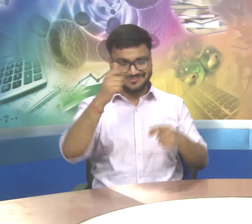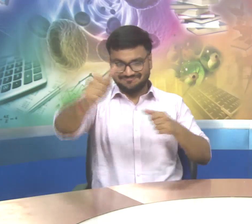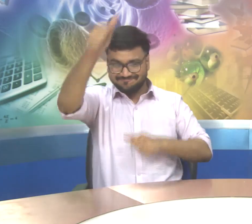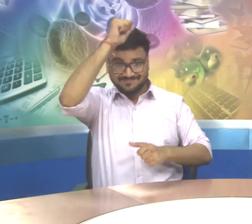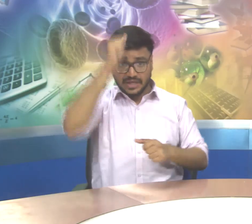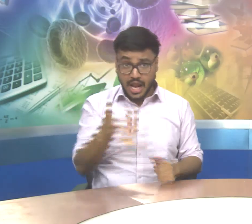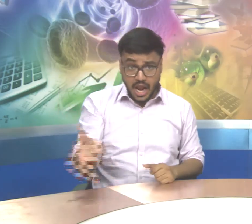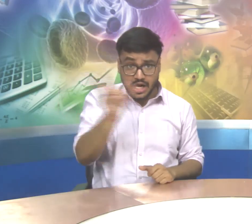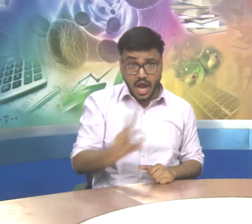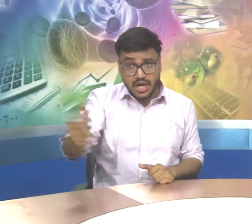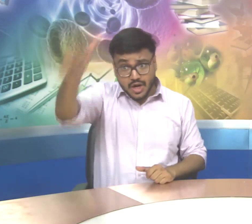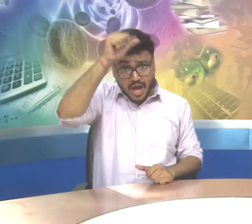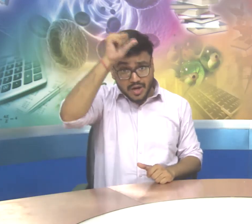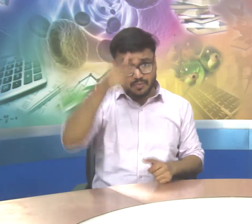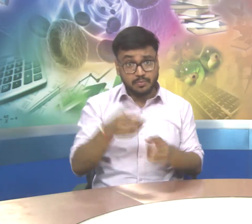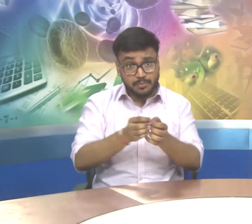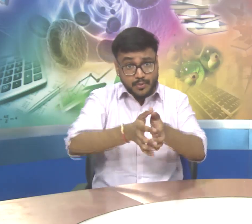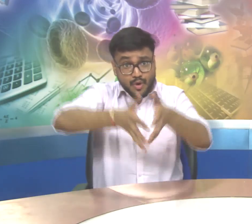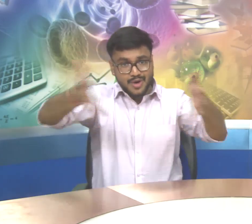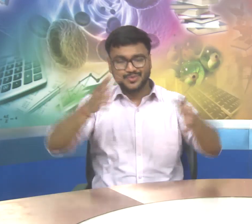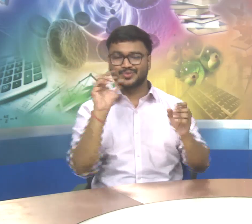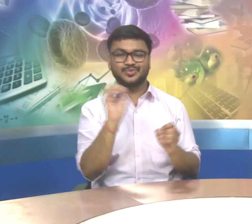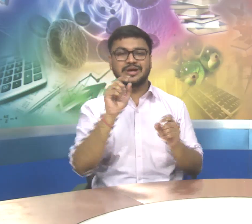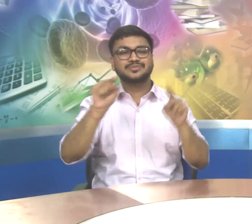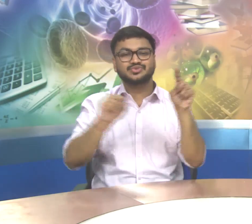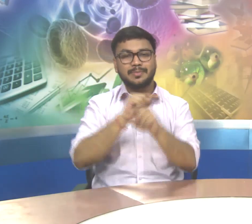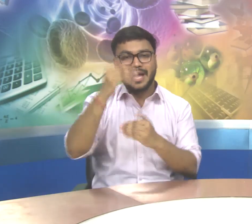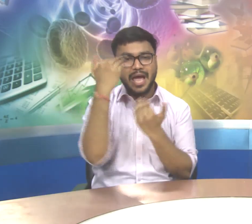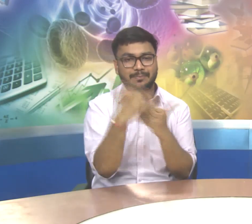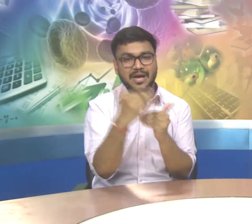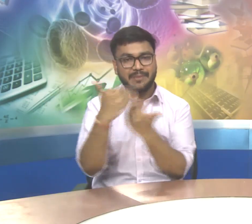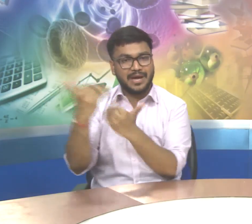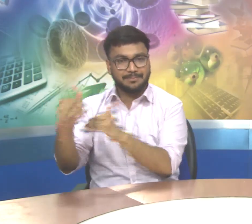on mountain tops only 20% is available in liquid forms.